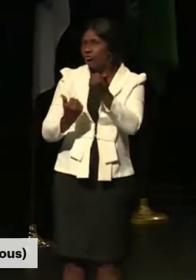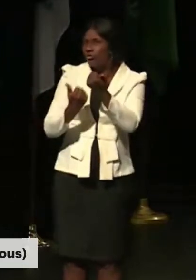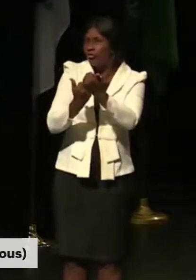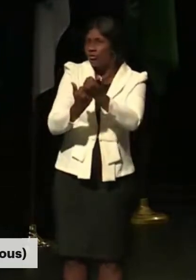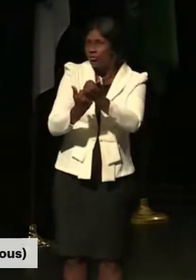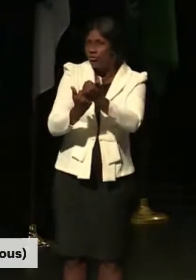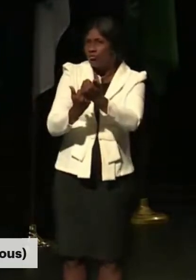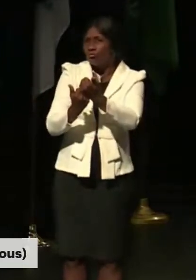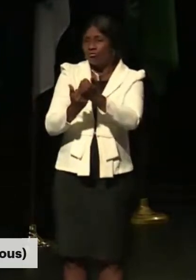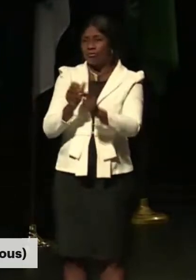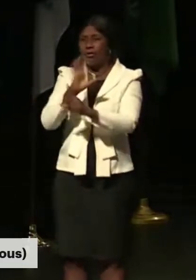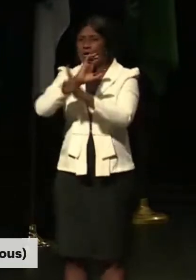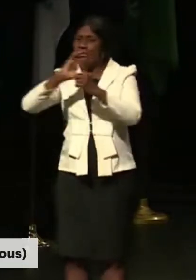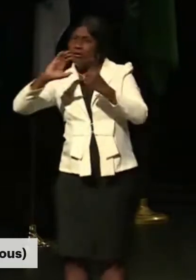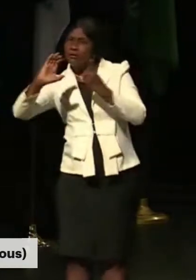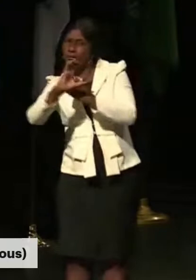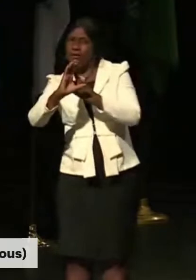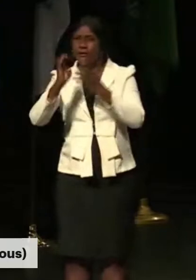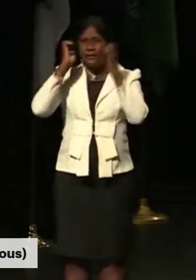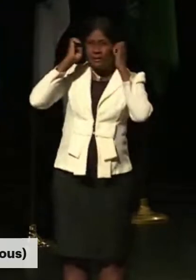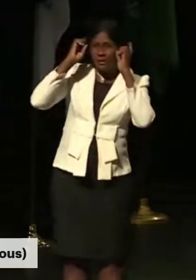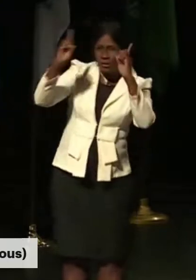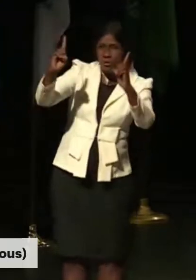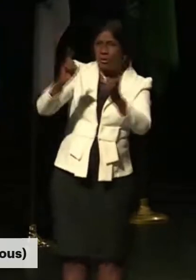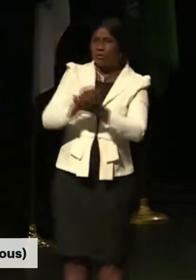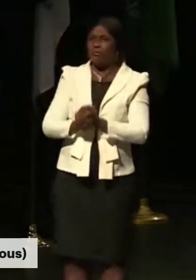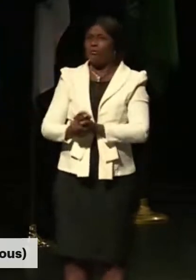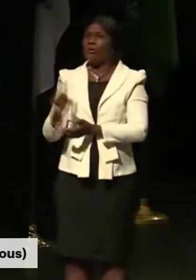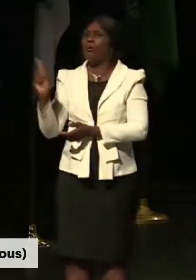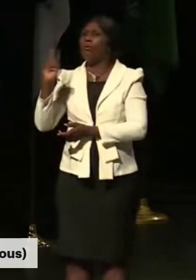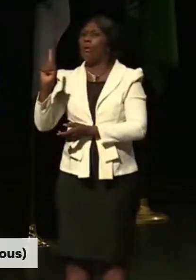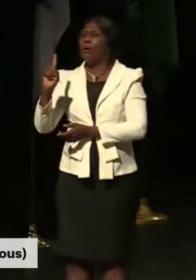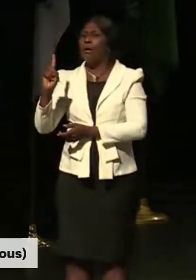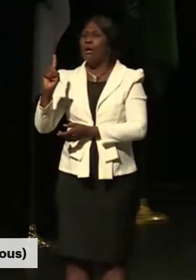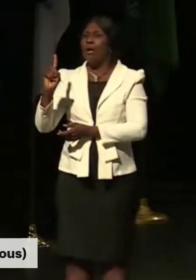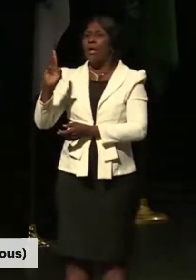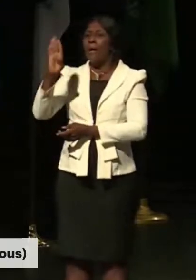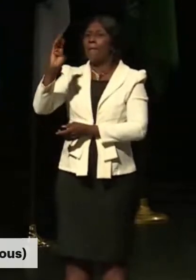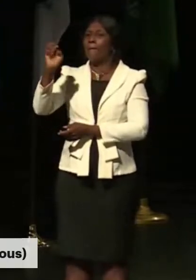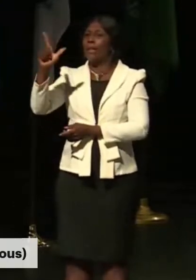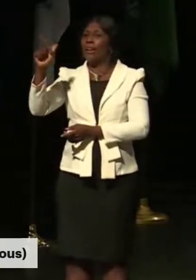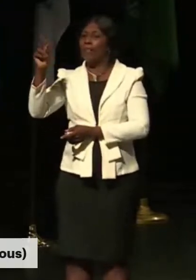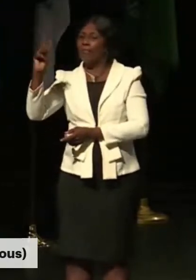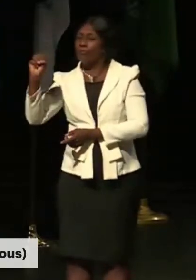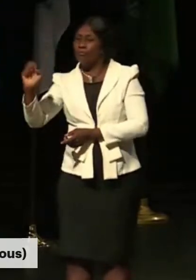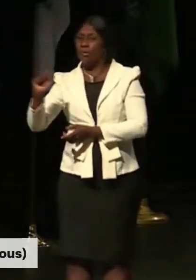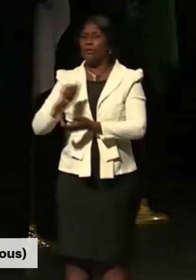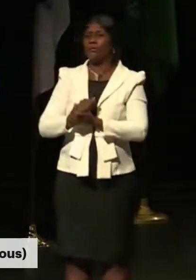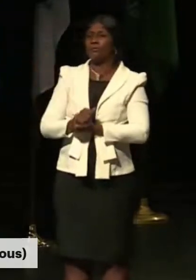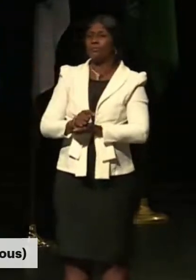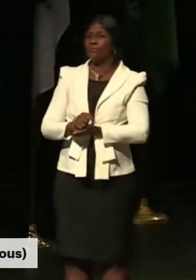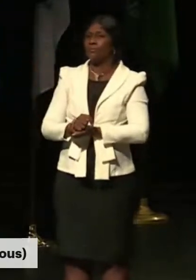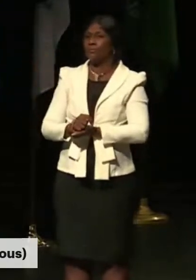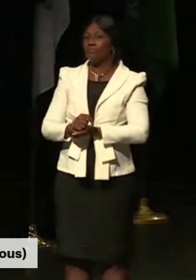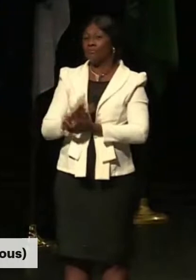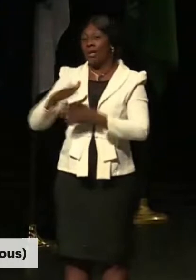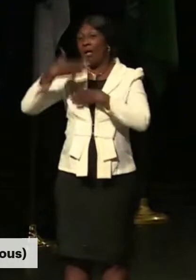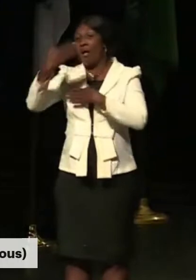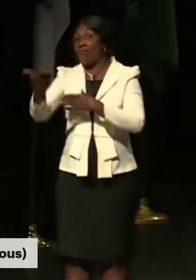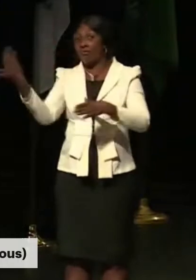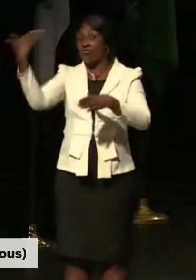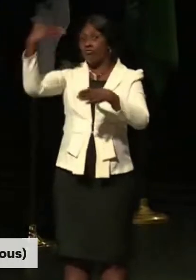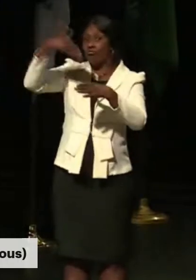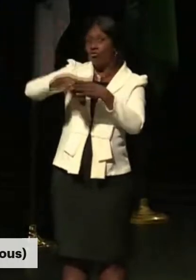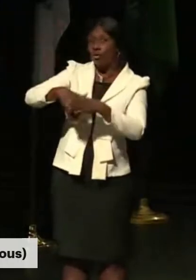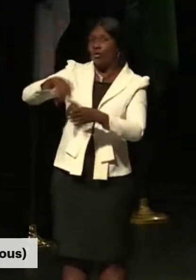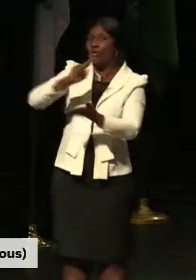culture as a music teacher at Belmont Boys Secondary School. He later joined the University of Trinidad and Tobago's Academy for